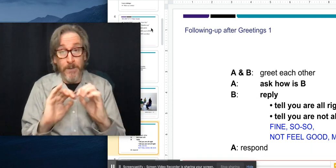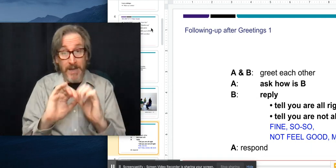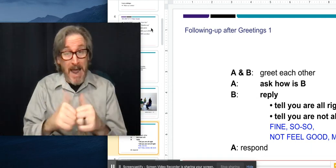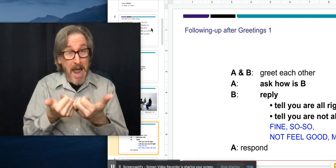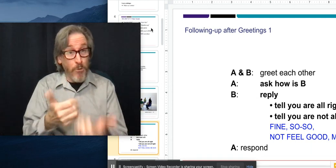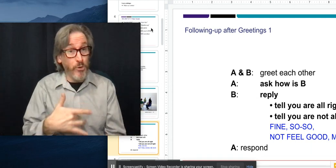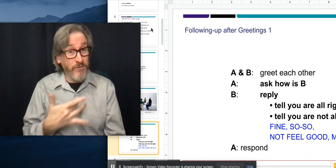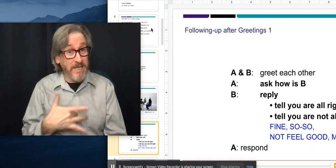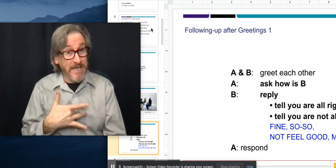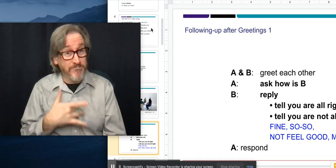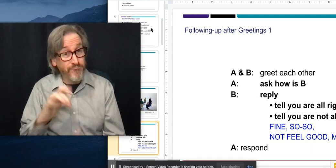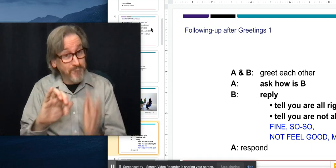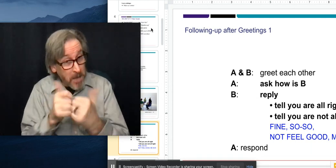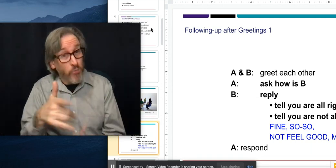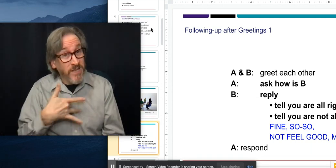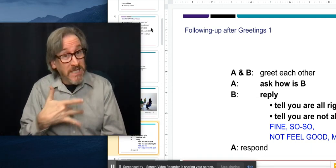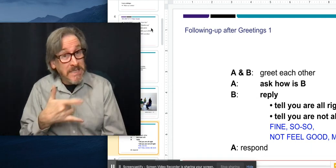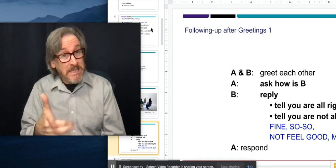Or can be how are you feeling?